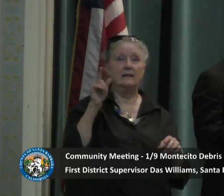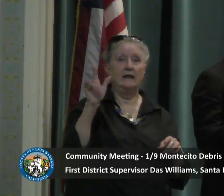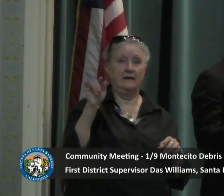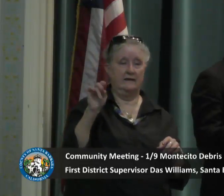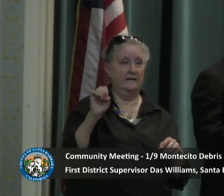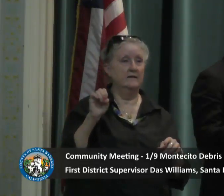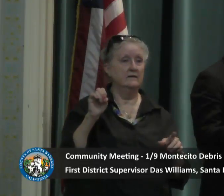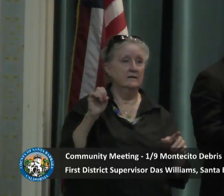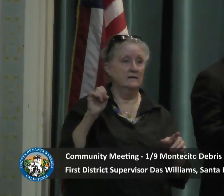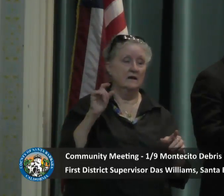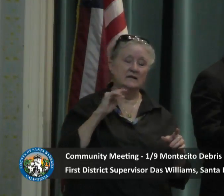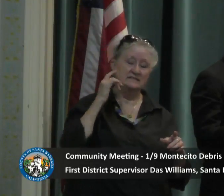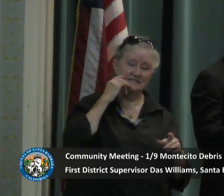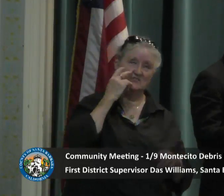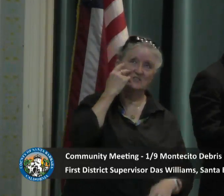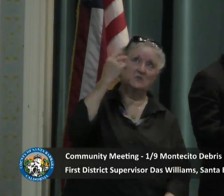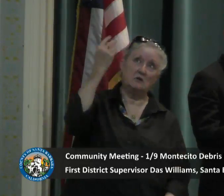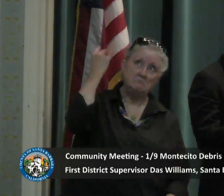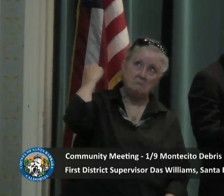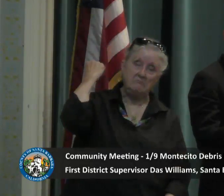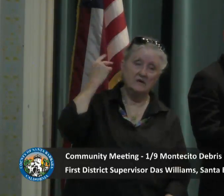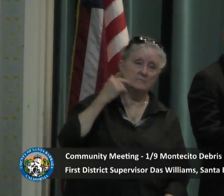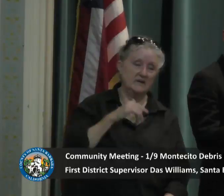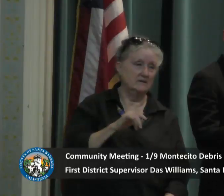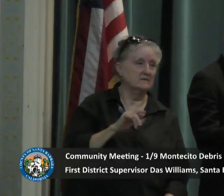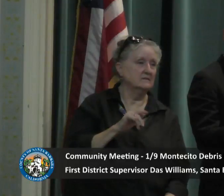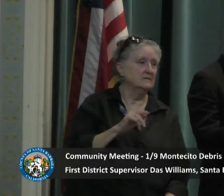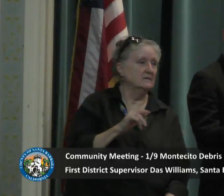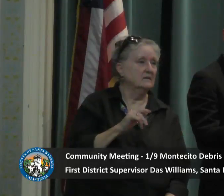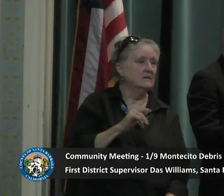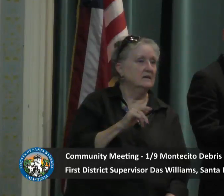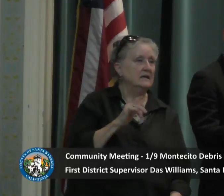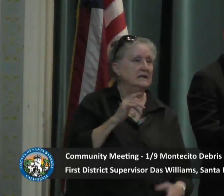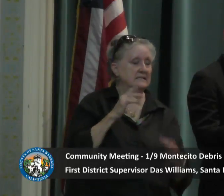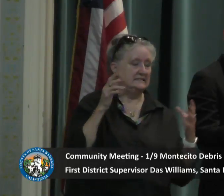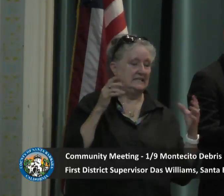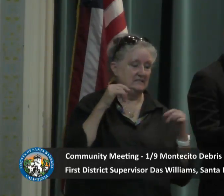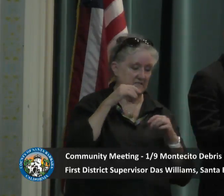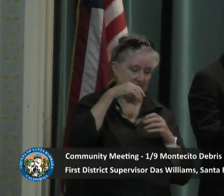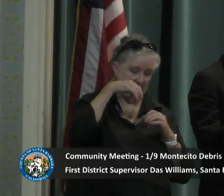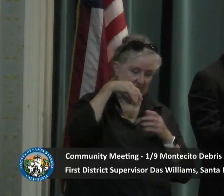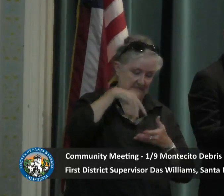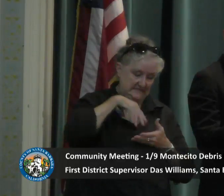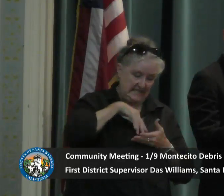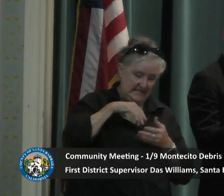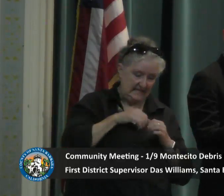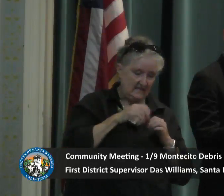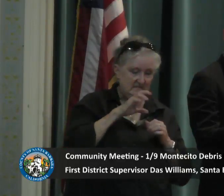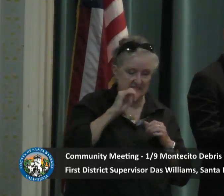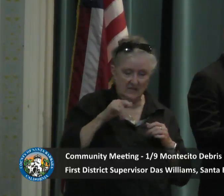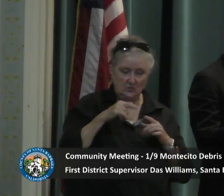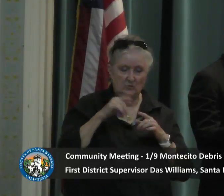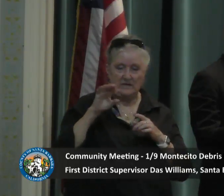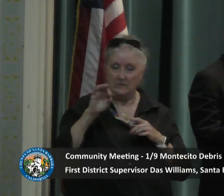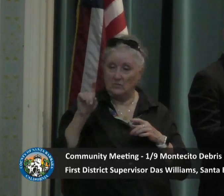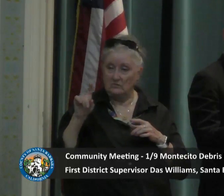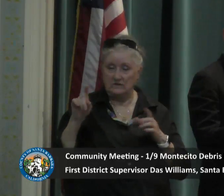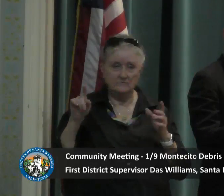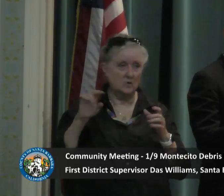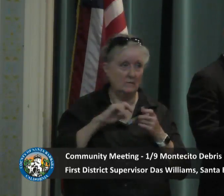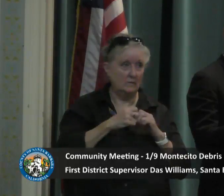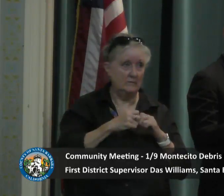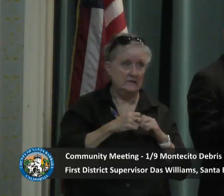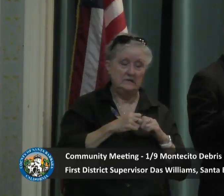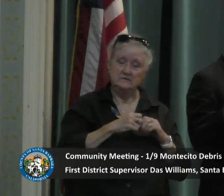seems very retro, but I've done extensive studying into our cell to 911